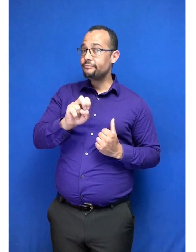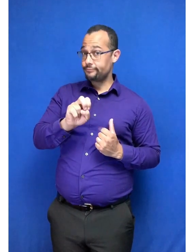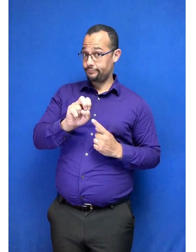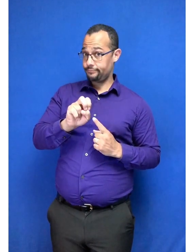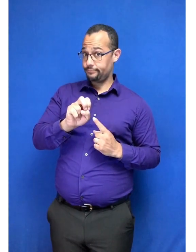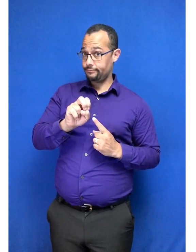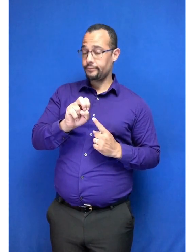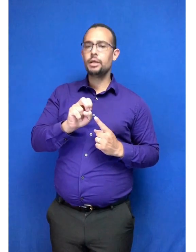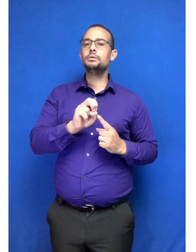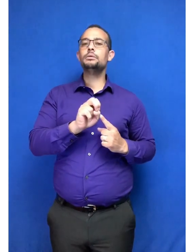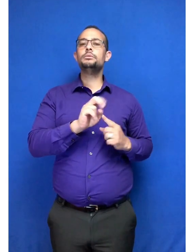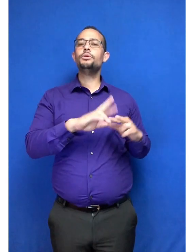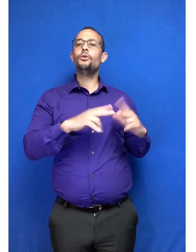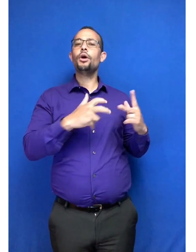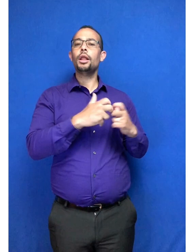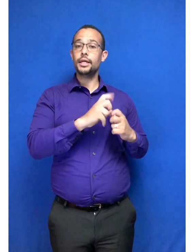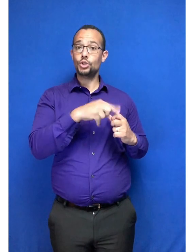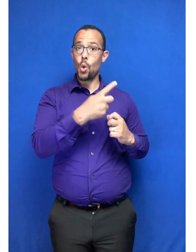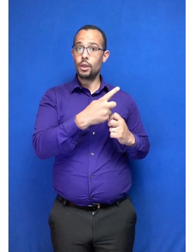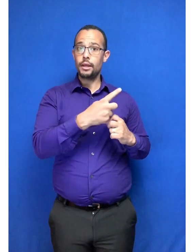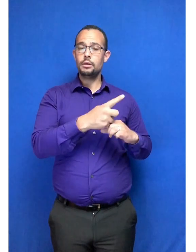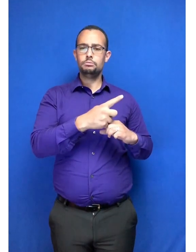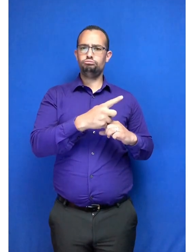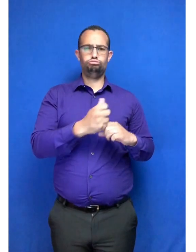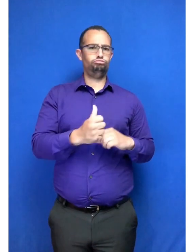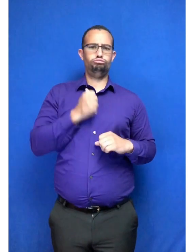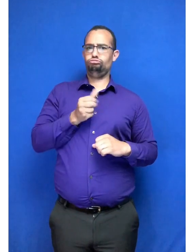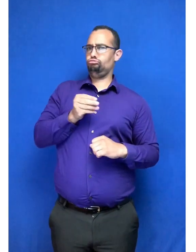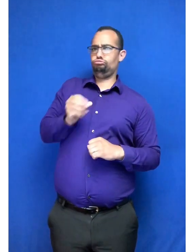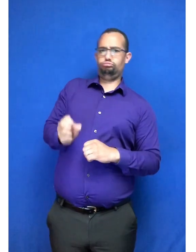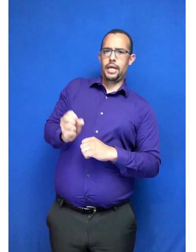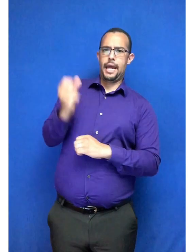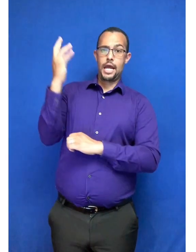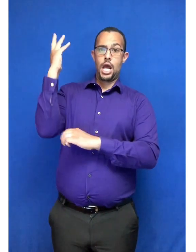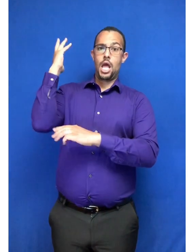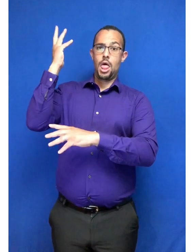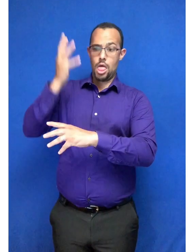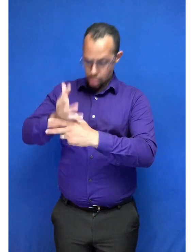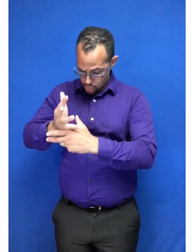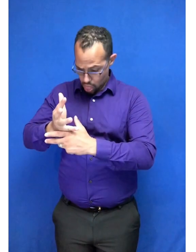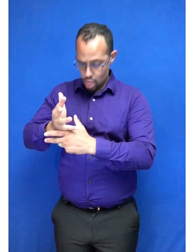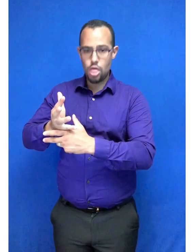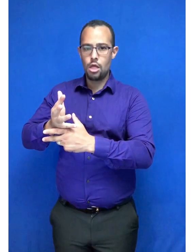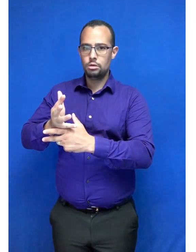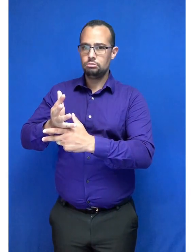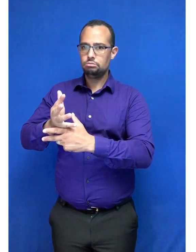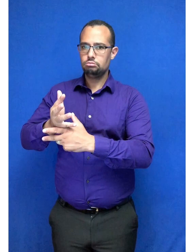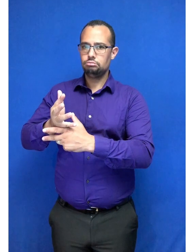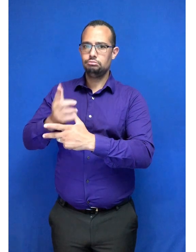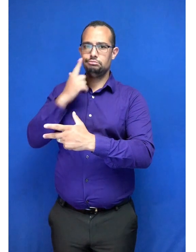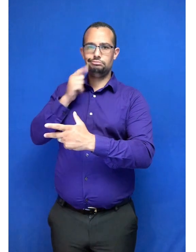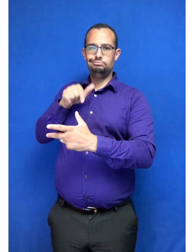collision-only policy will not cover any damage to your car from, say, a falling tree, because that is not a collision. It's not a